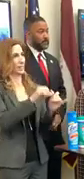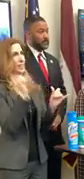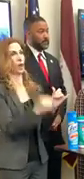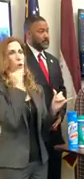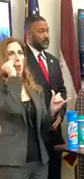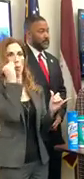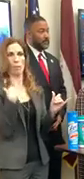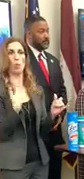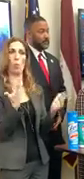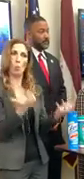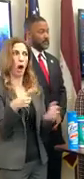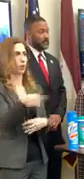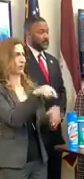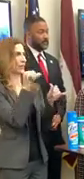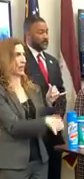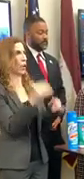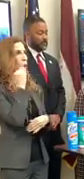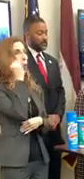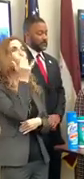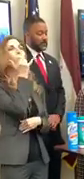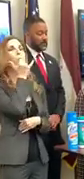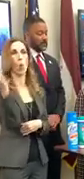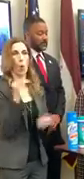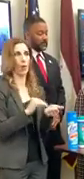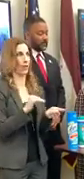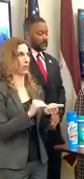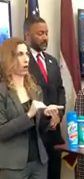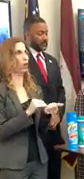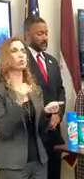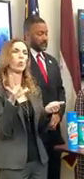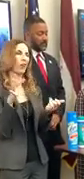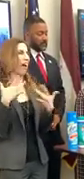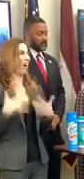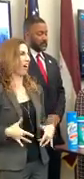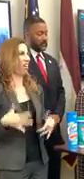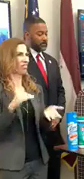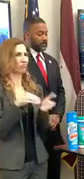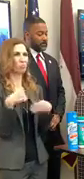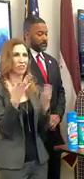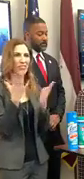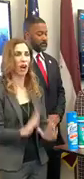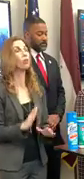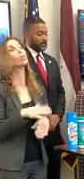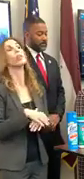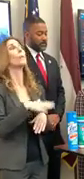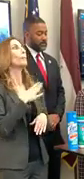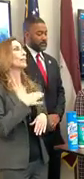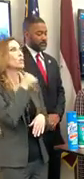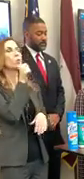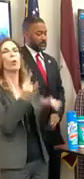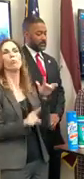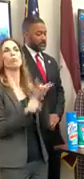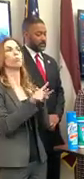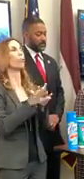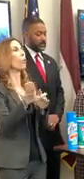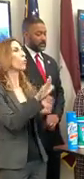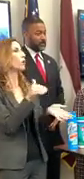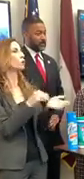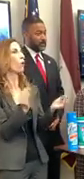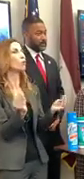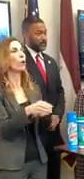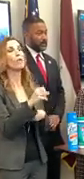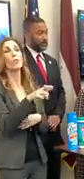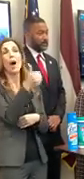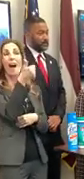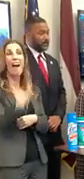home and call a healthcare provider. Please do not show up unannounced at your doctor's office